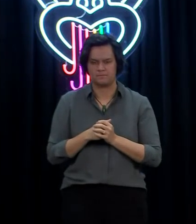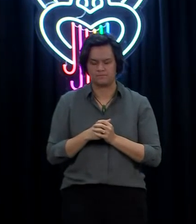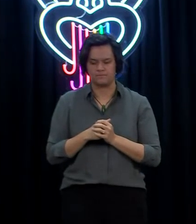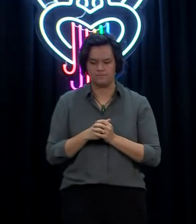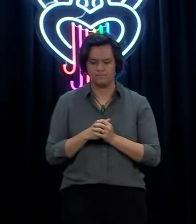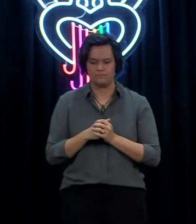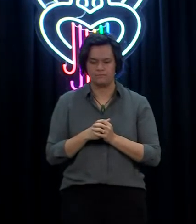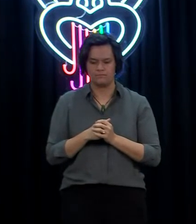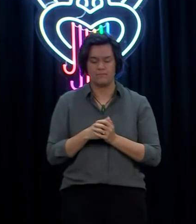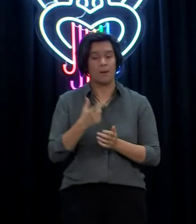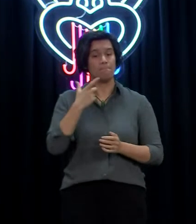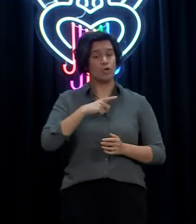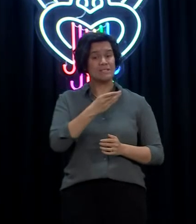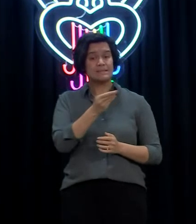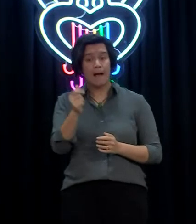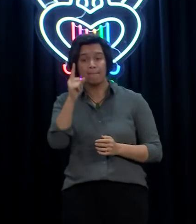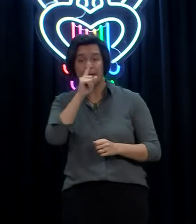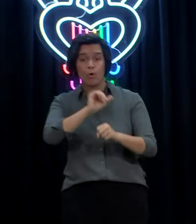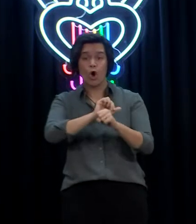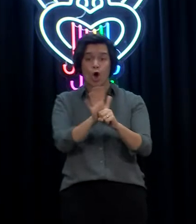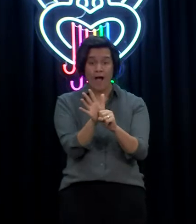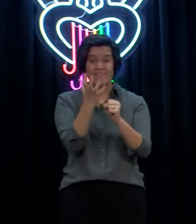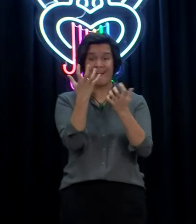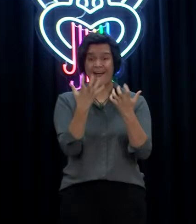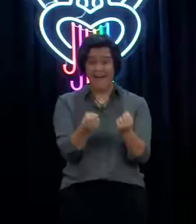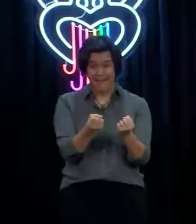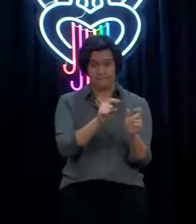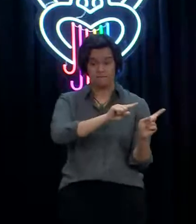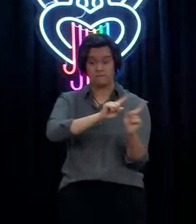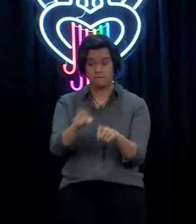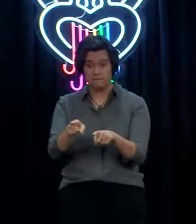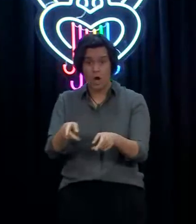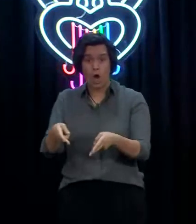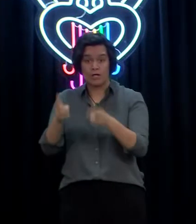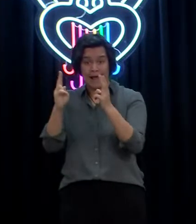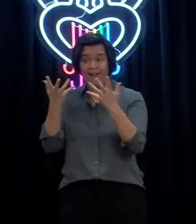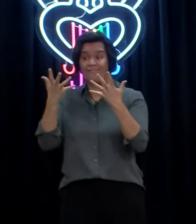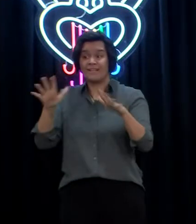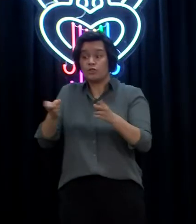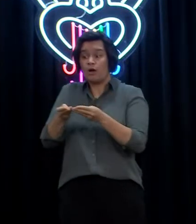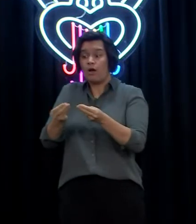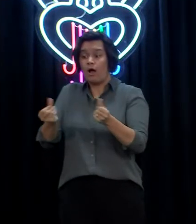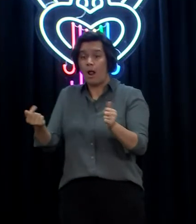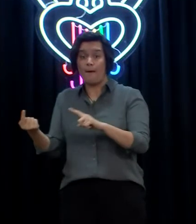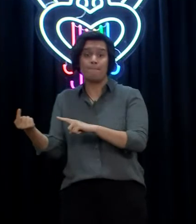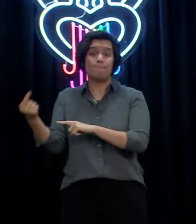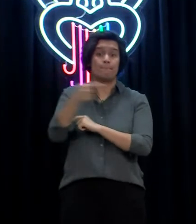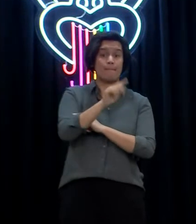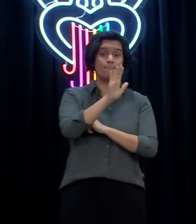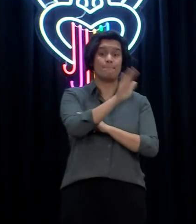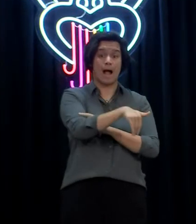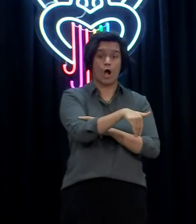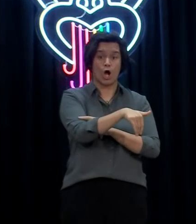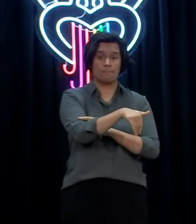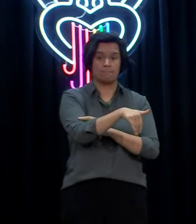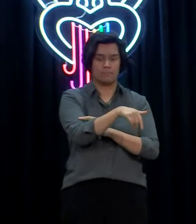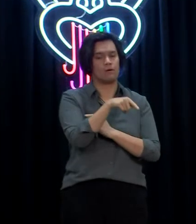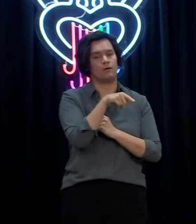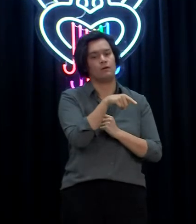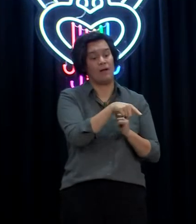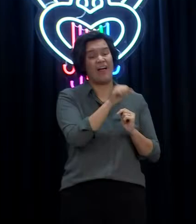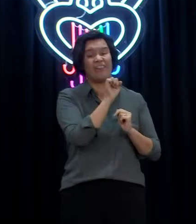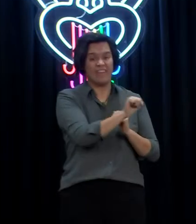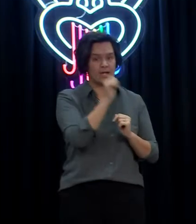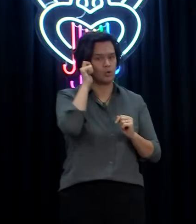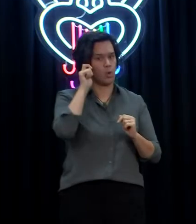returning home, we do expect to see detections in wastewater across Auckland, because we know that recently